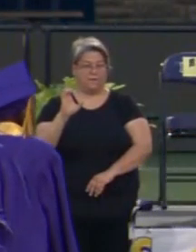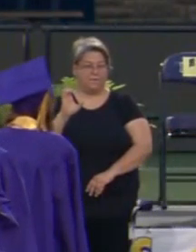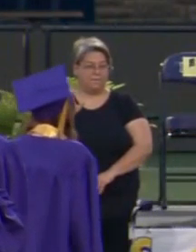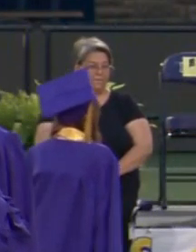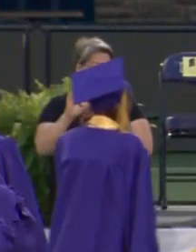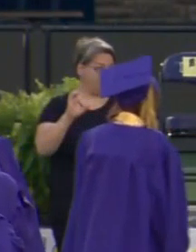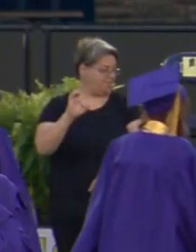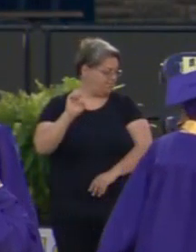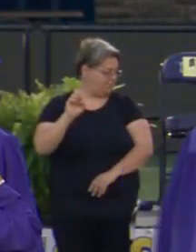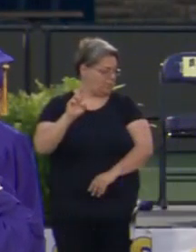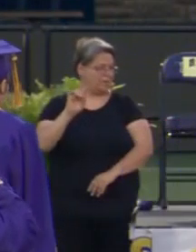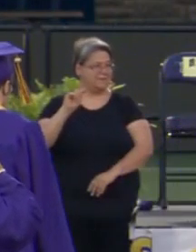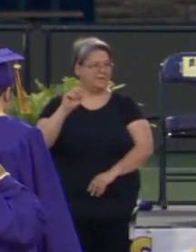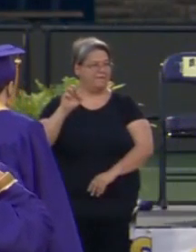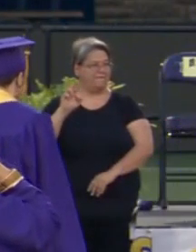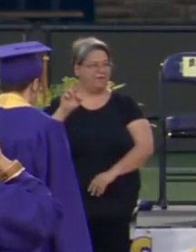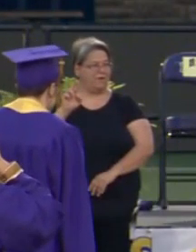Christopher Vu.